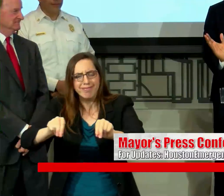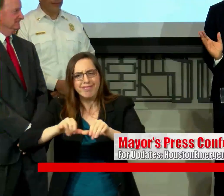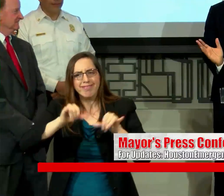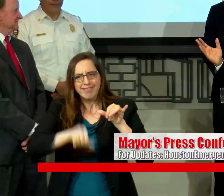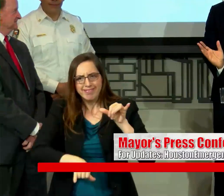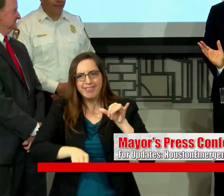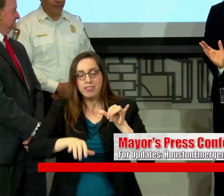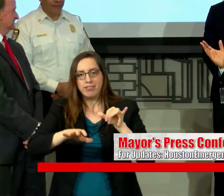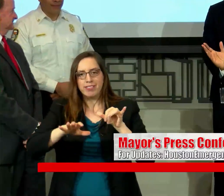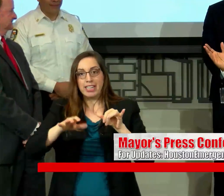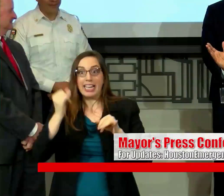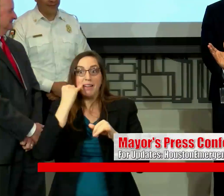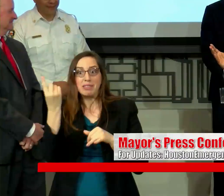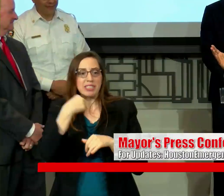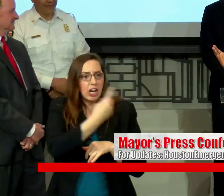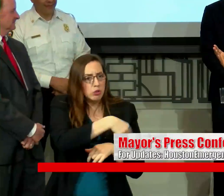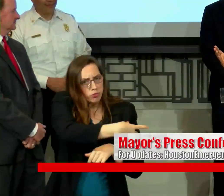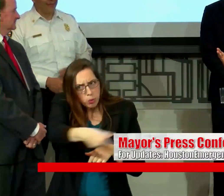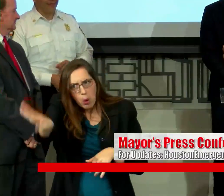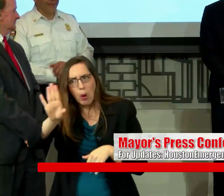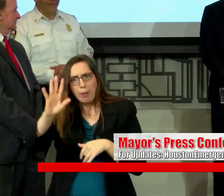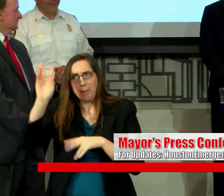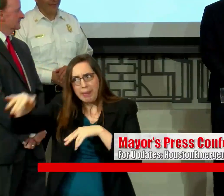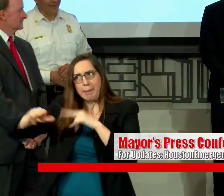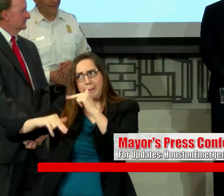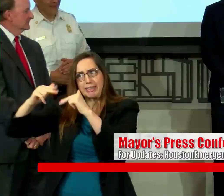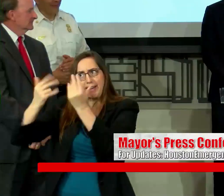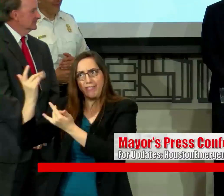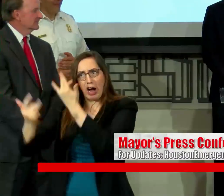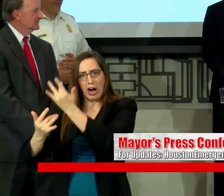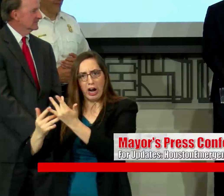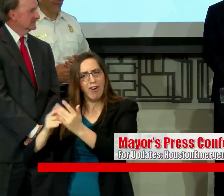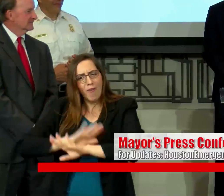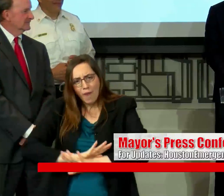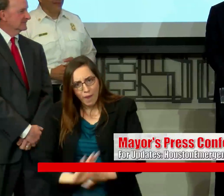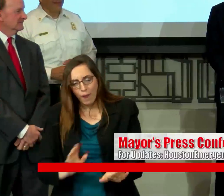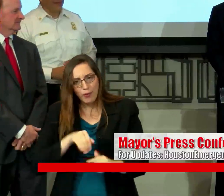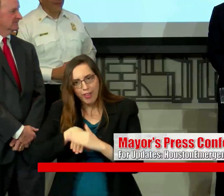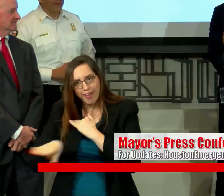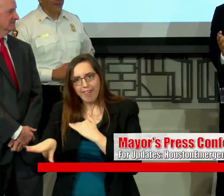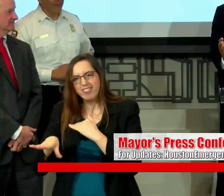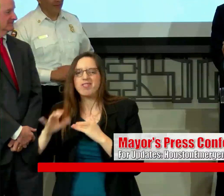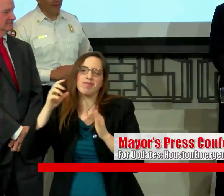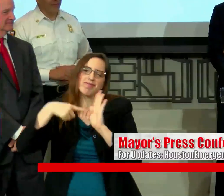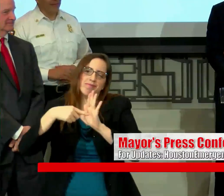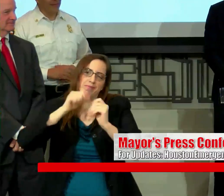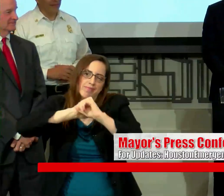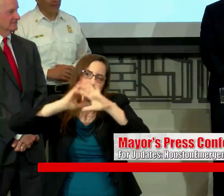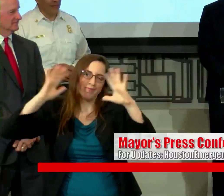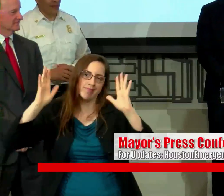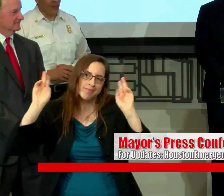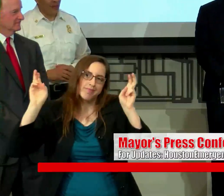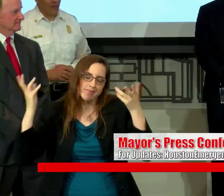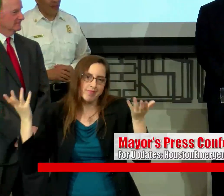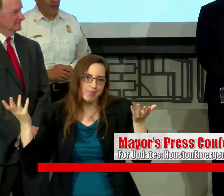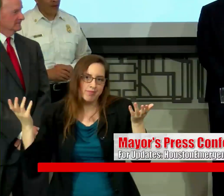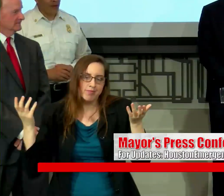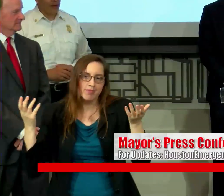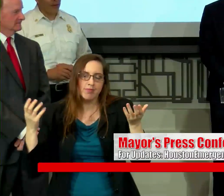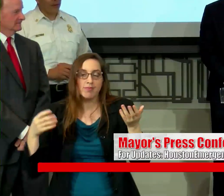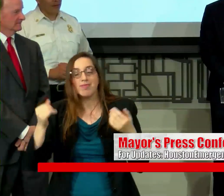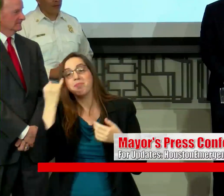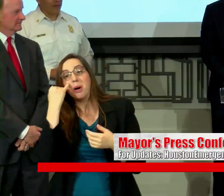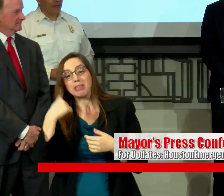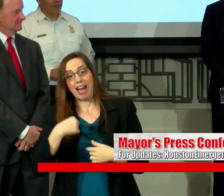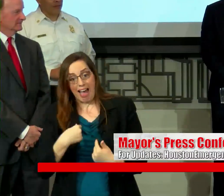And I don't care who tells you to go into the building. If the building is on fire, so to speak, if